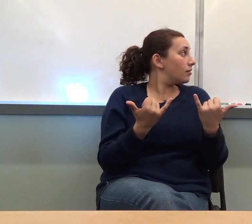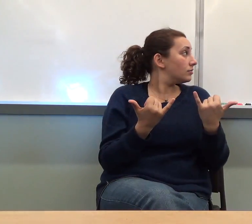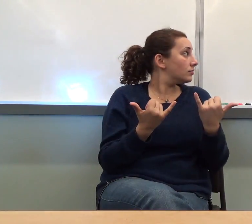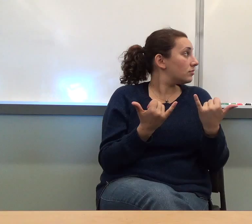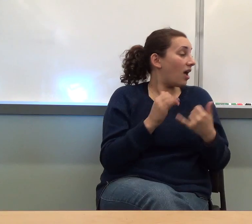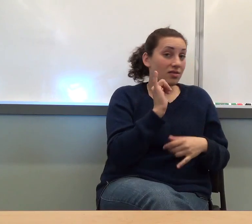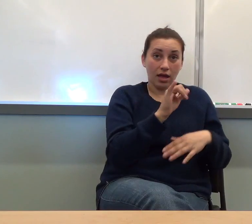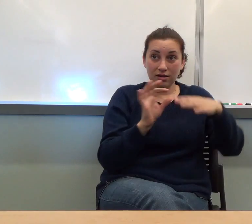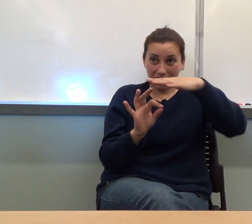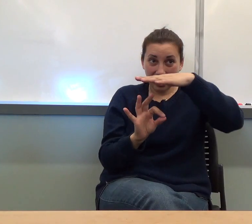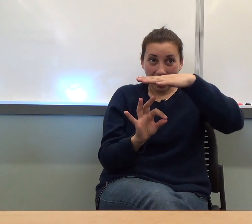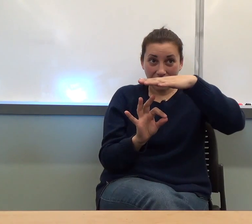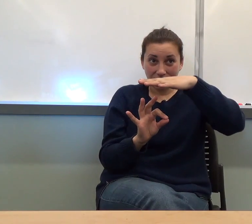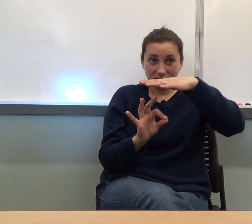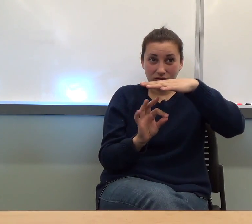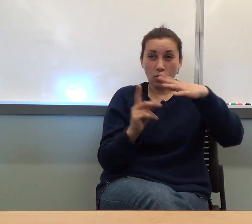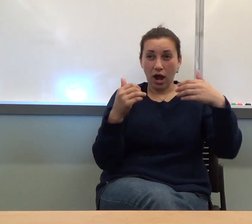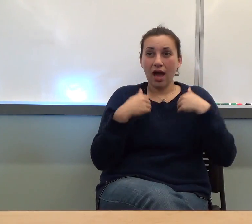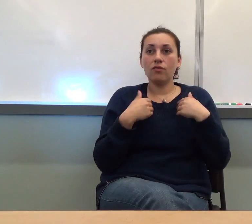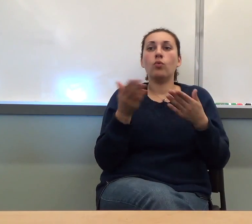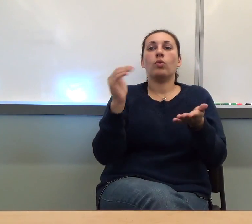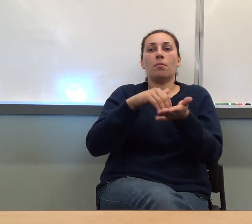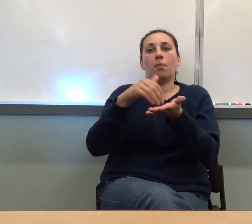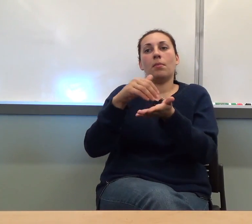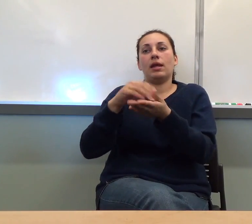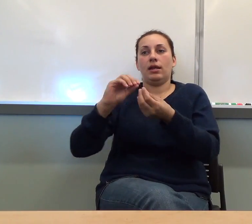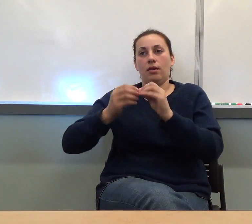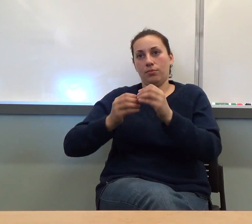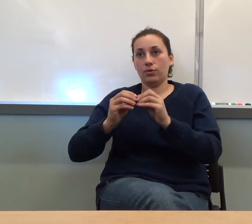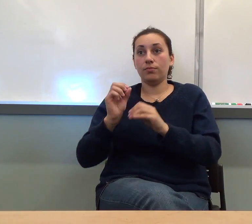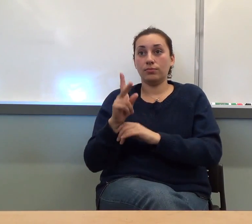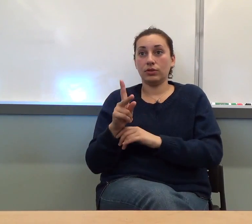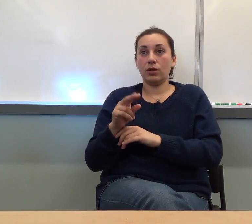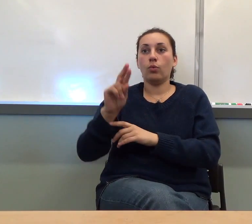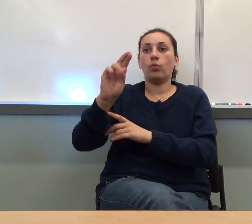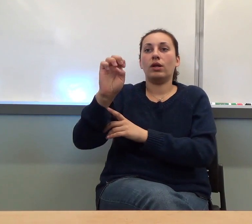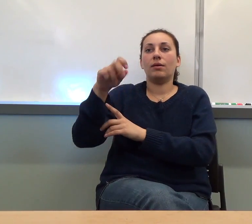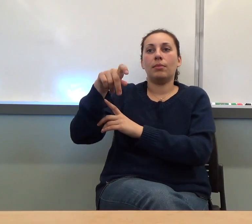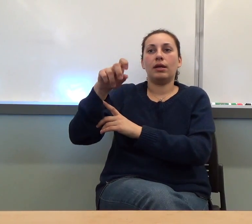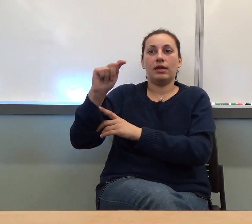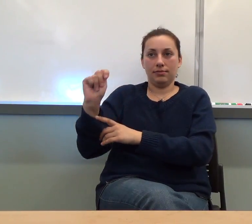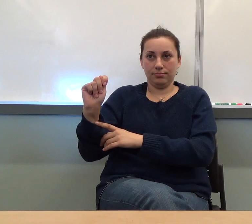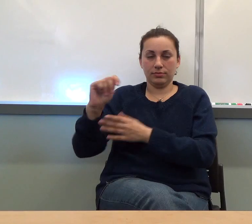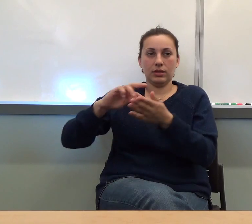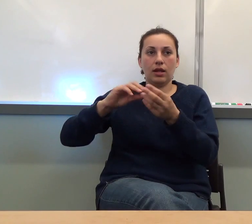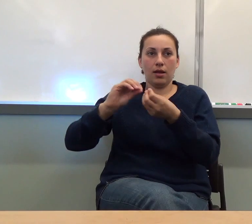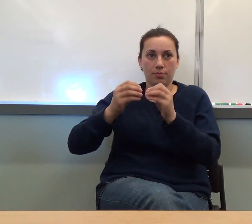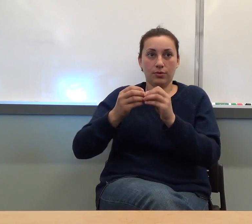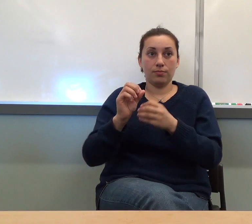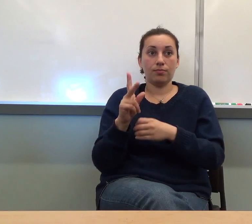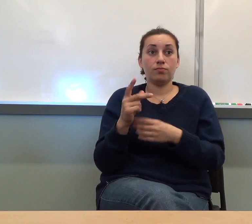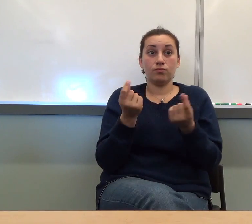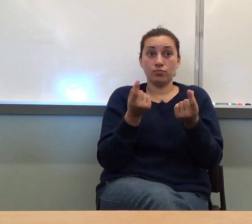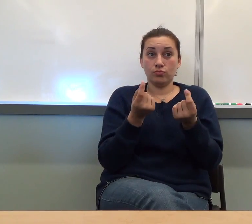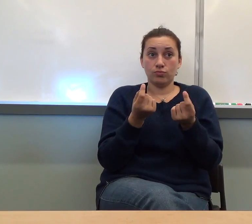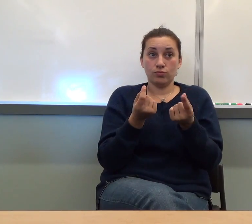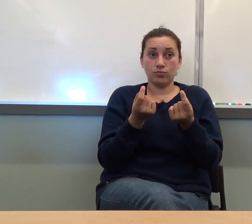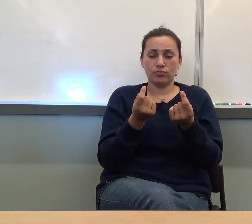huh? Okay, so what to do? The idea is to stick with fractions as long